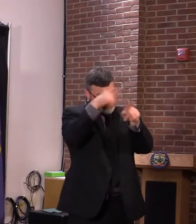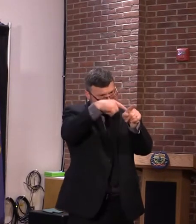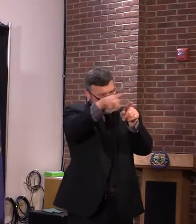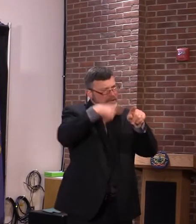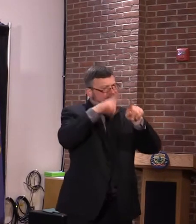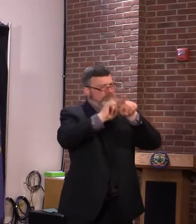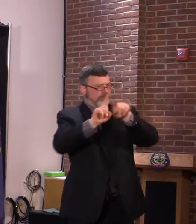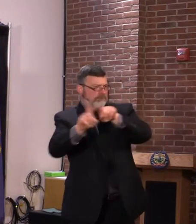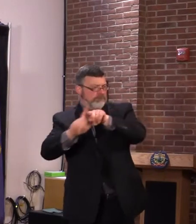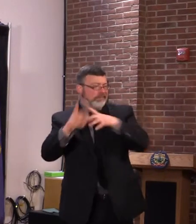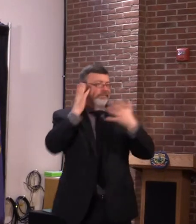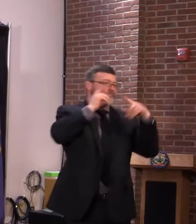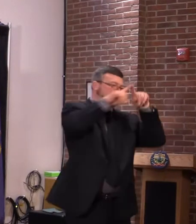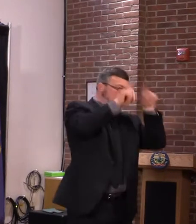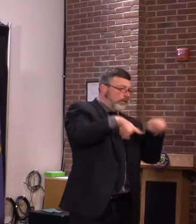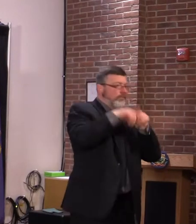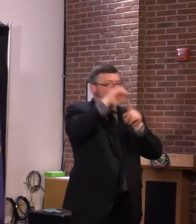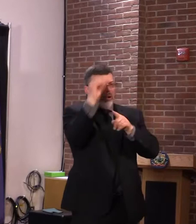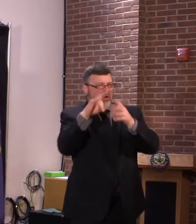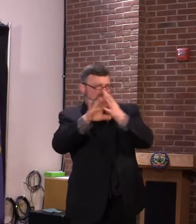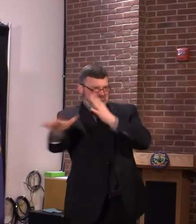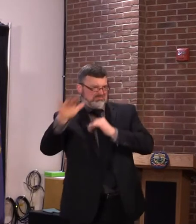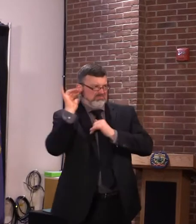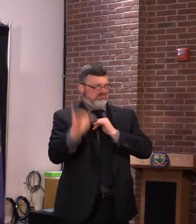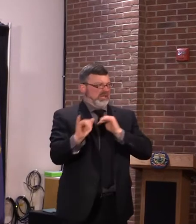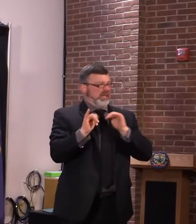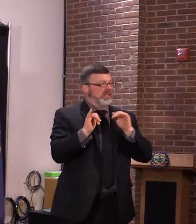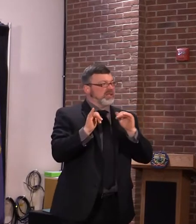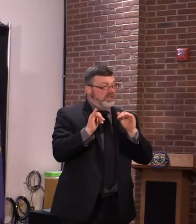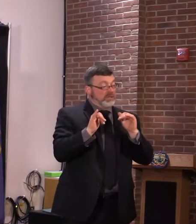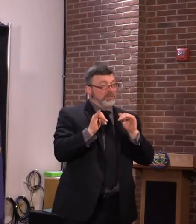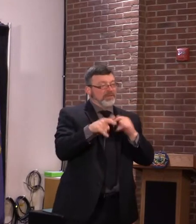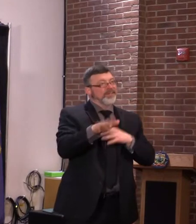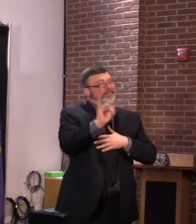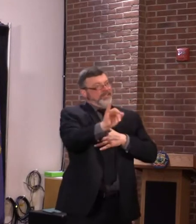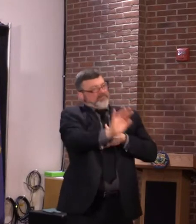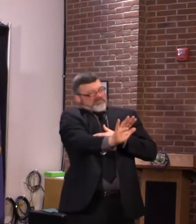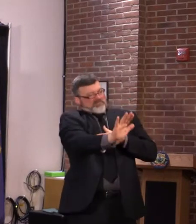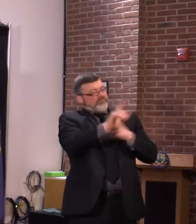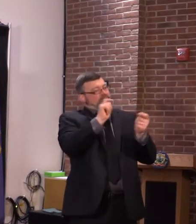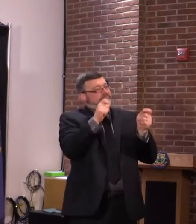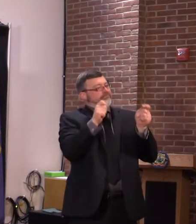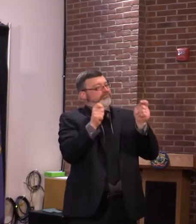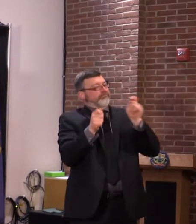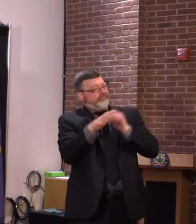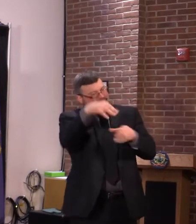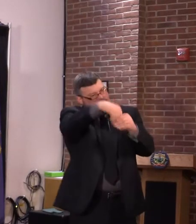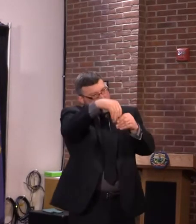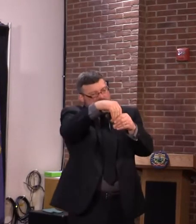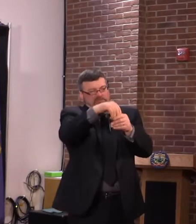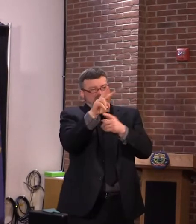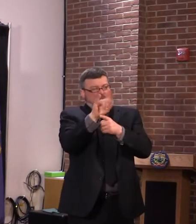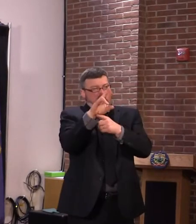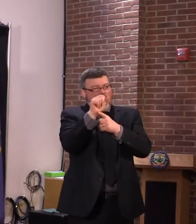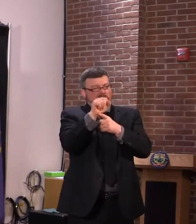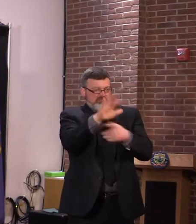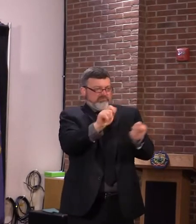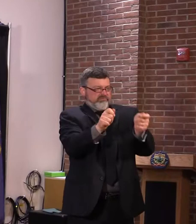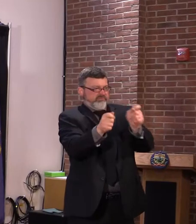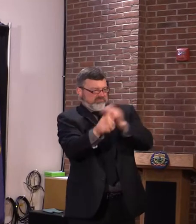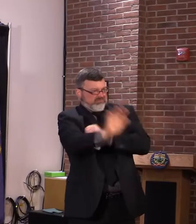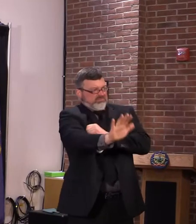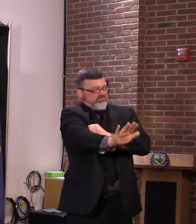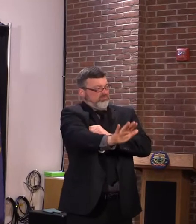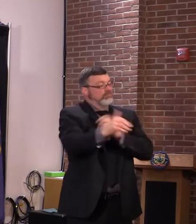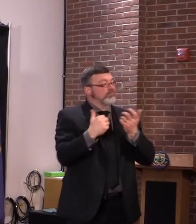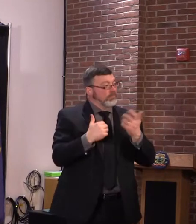of viruses is a lot like evolution in real-time overdrive. With a planet of people to work with,